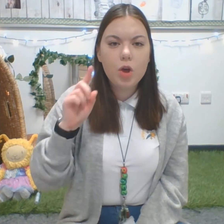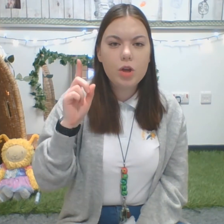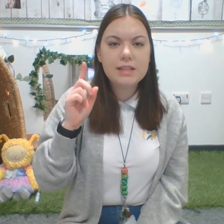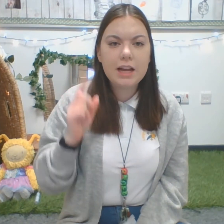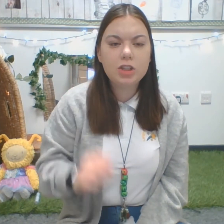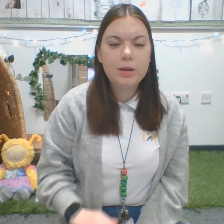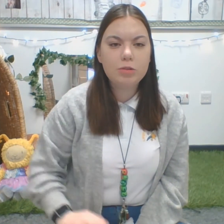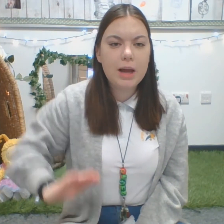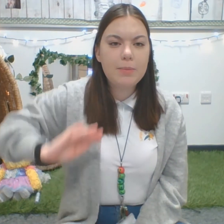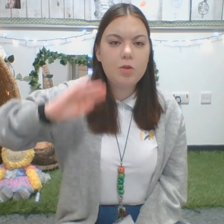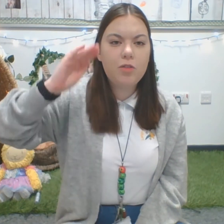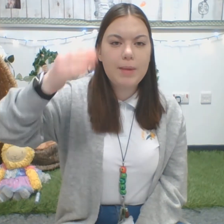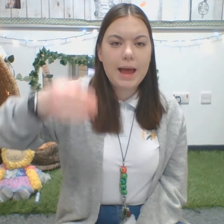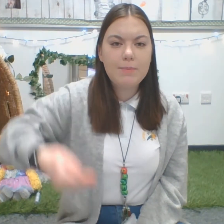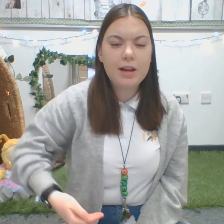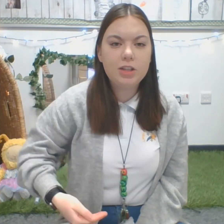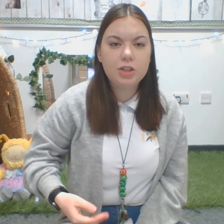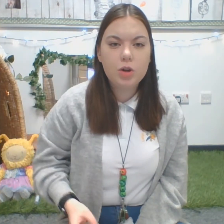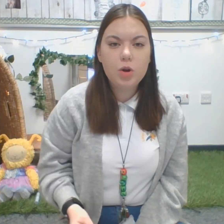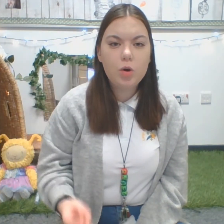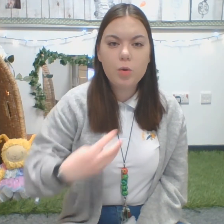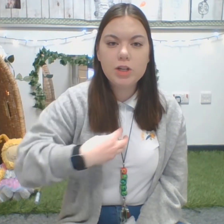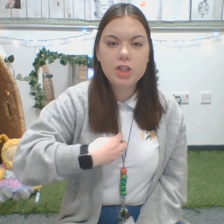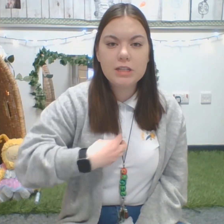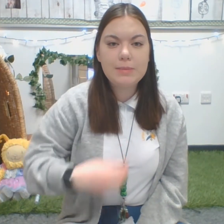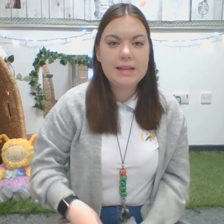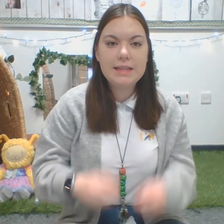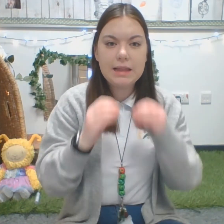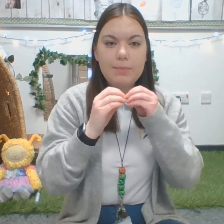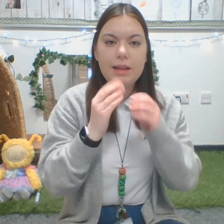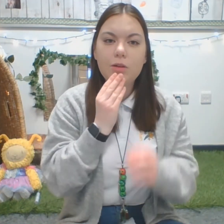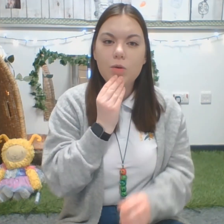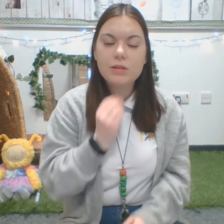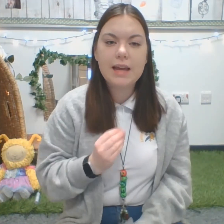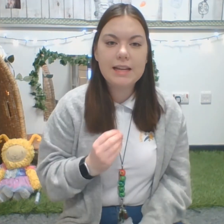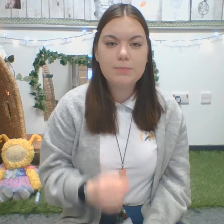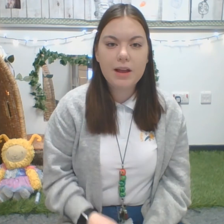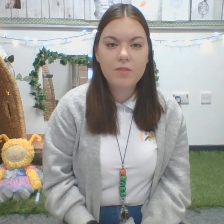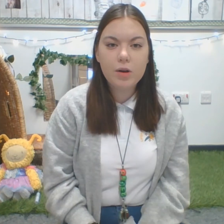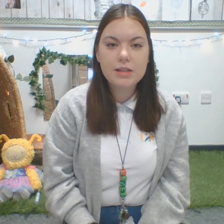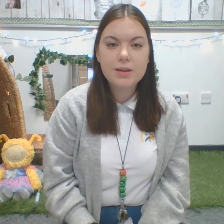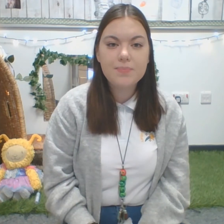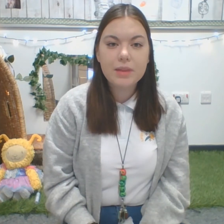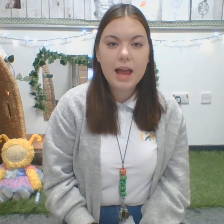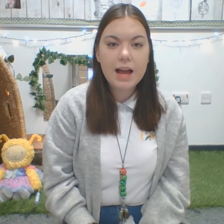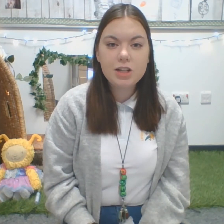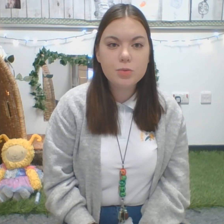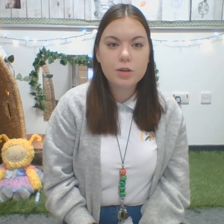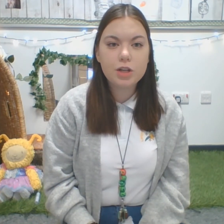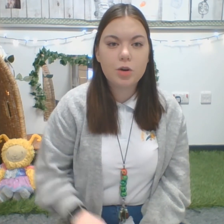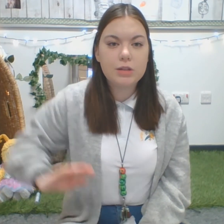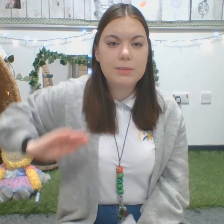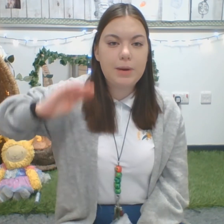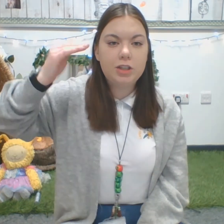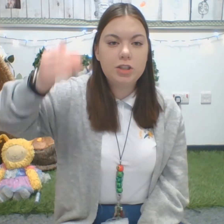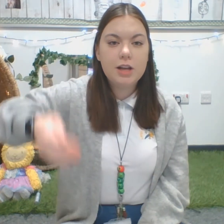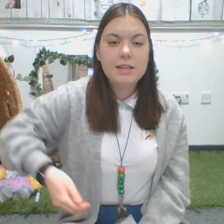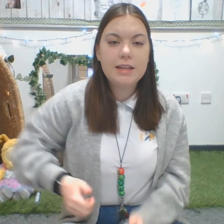that trip-trapping over my bridge? Oh, it's just me, said the billy goat in his big voice. I just want to cross the bridge to get to